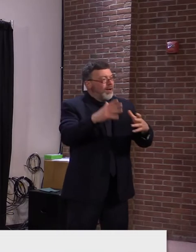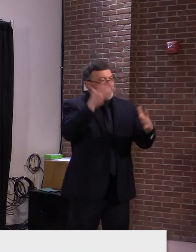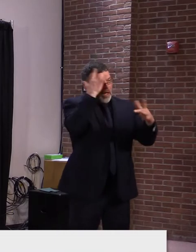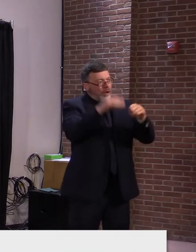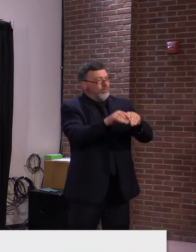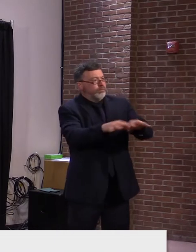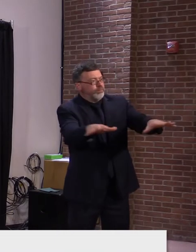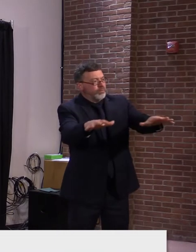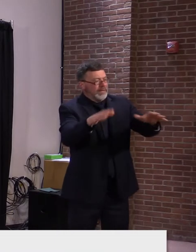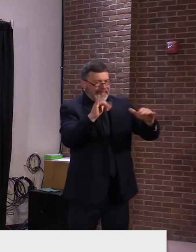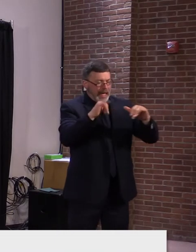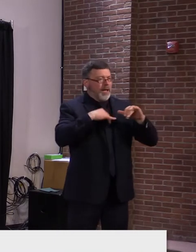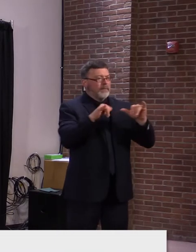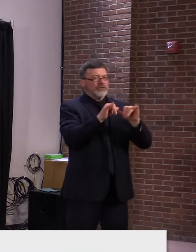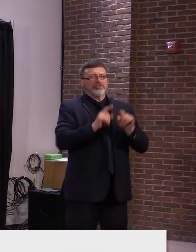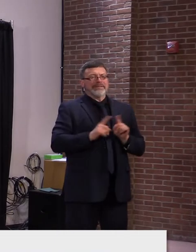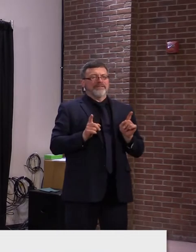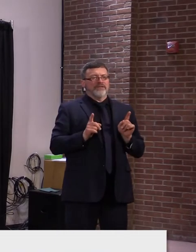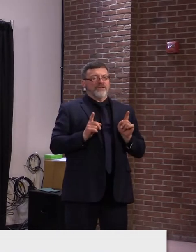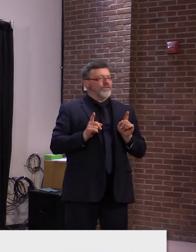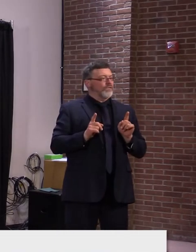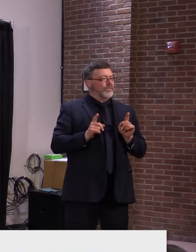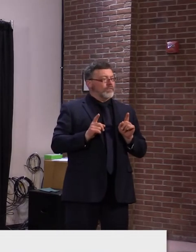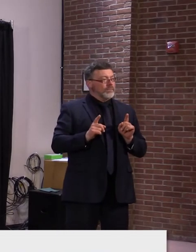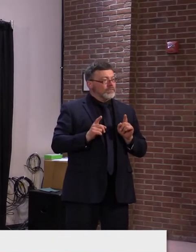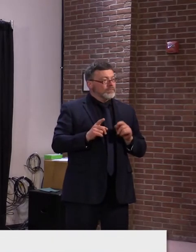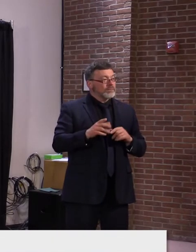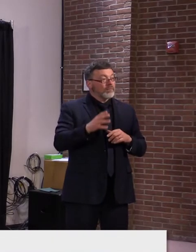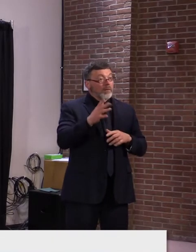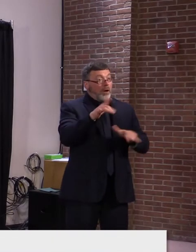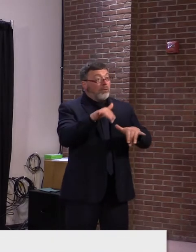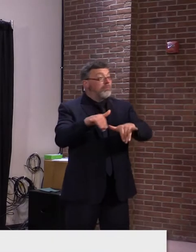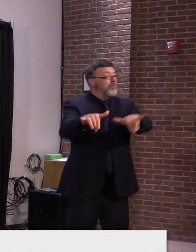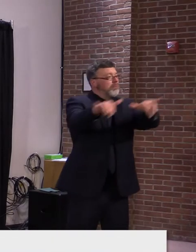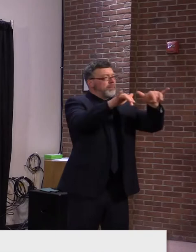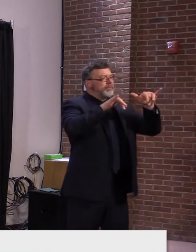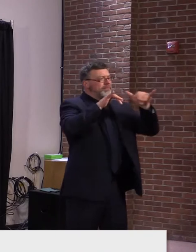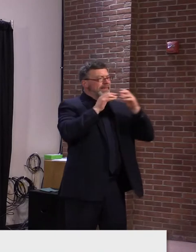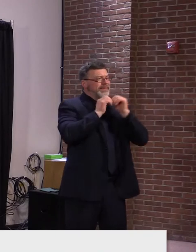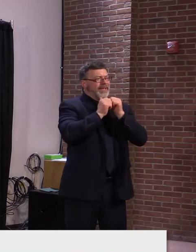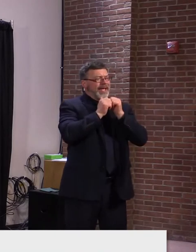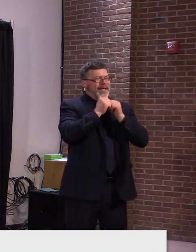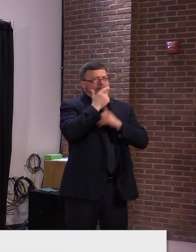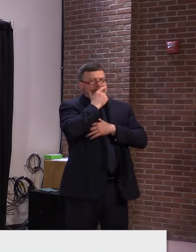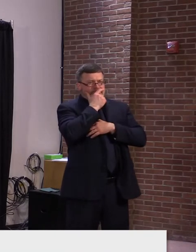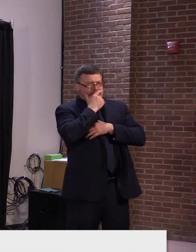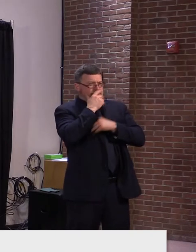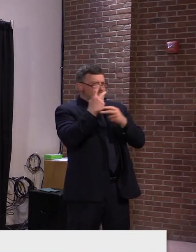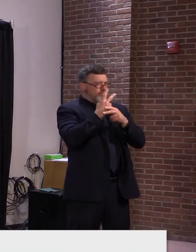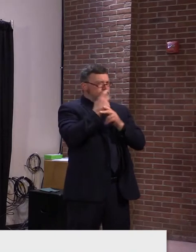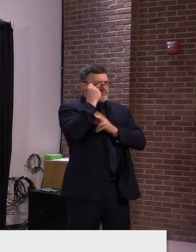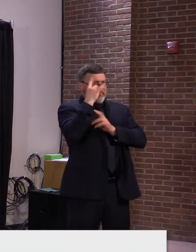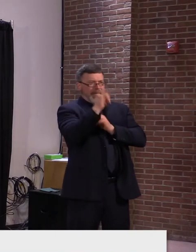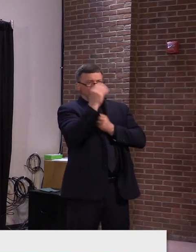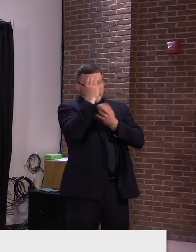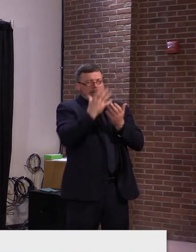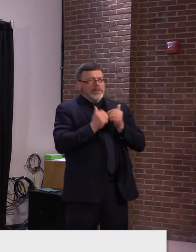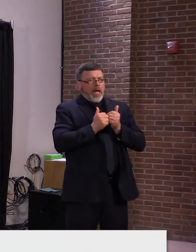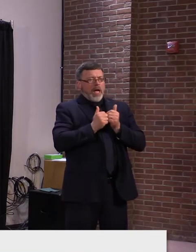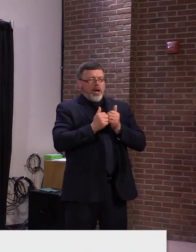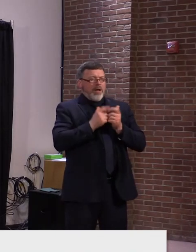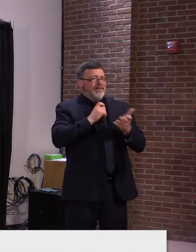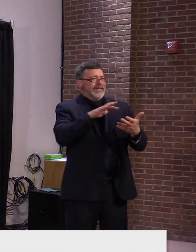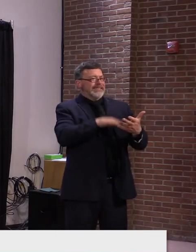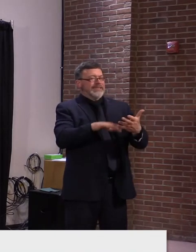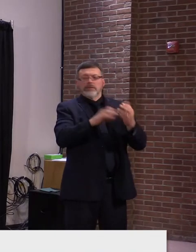And there's not a lot of standardization around that for people to understand exactly what level means what. But if you think about